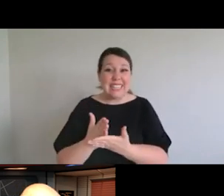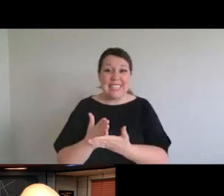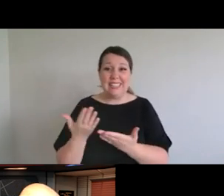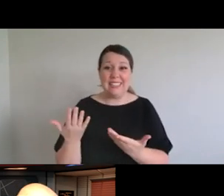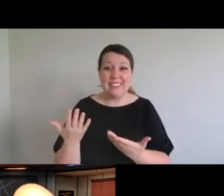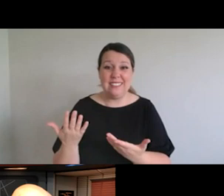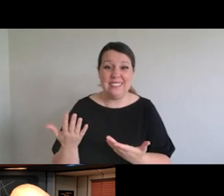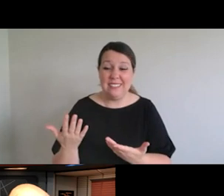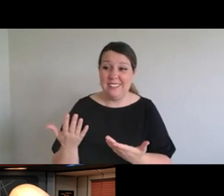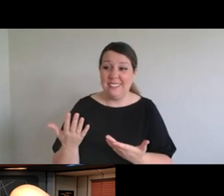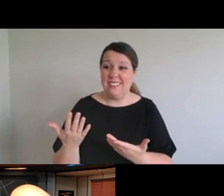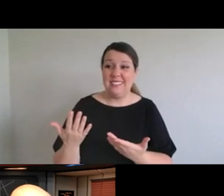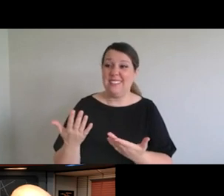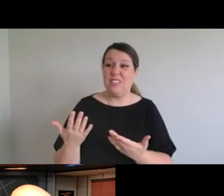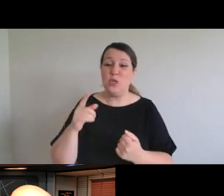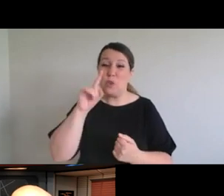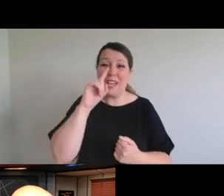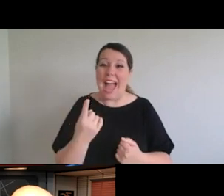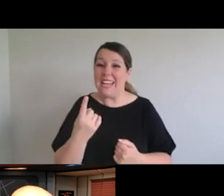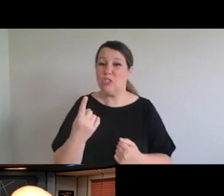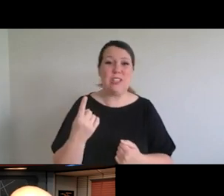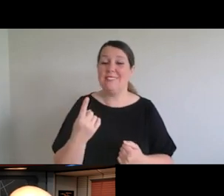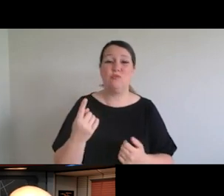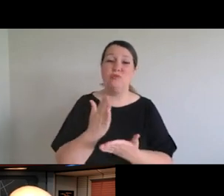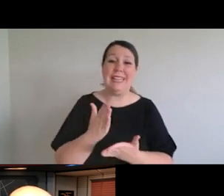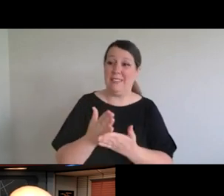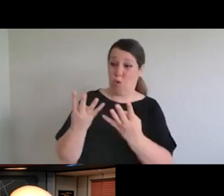It's just not realistic to put that burden and expectation on those folks.